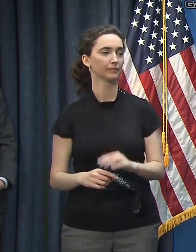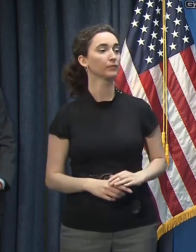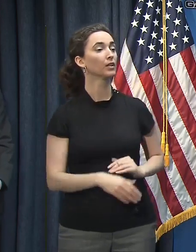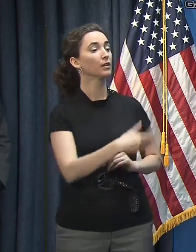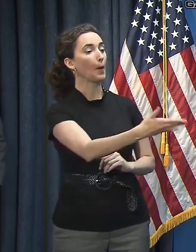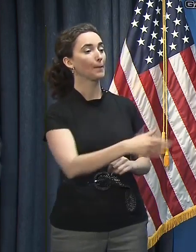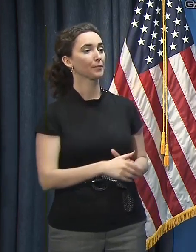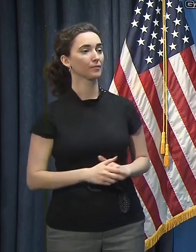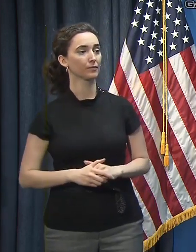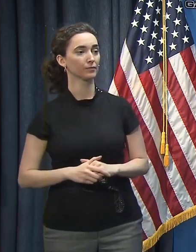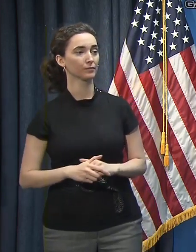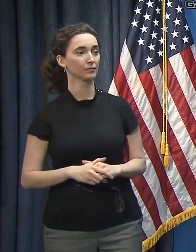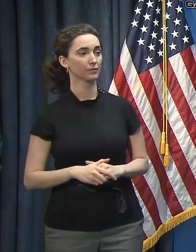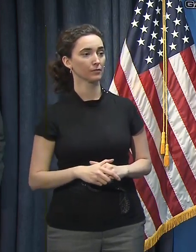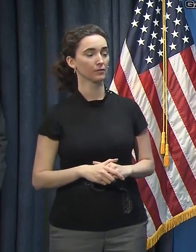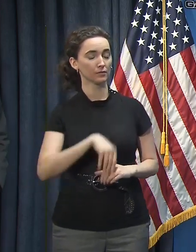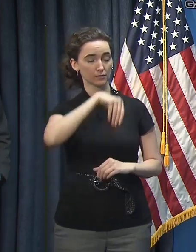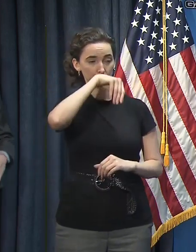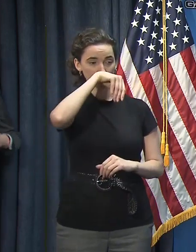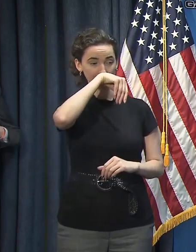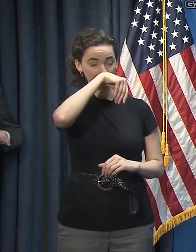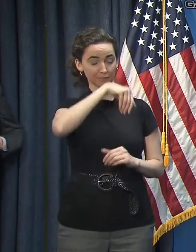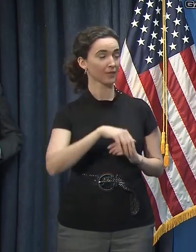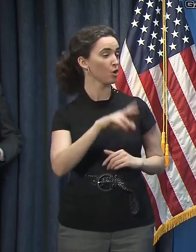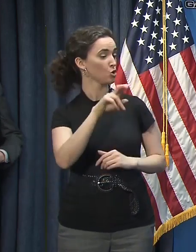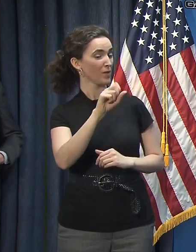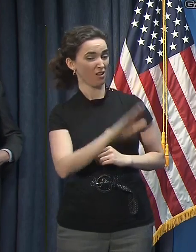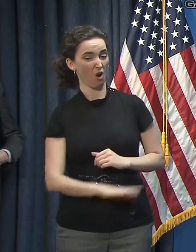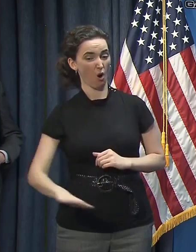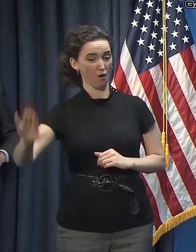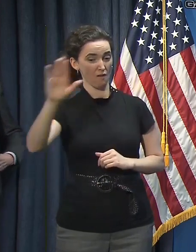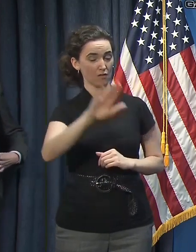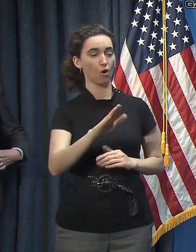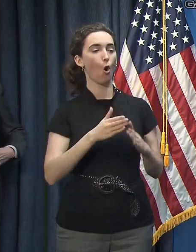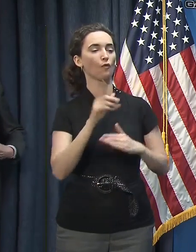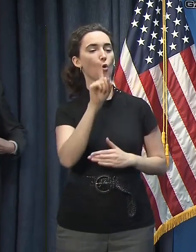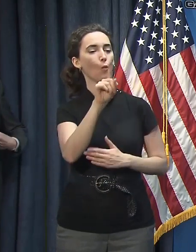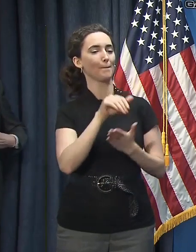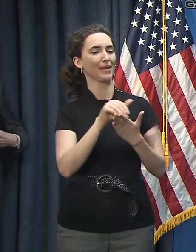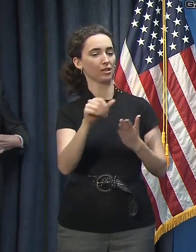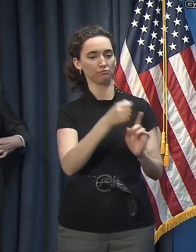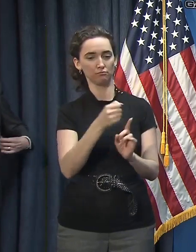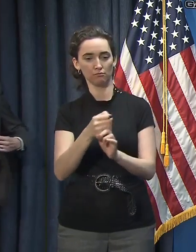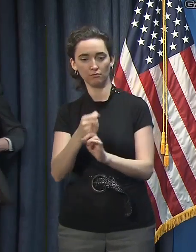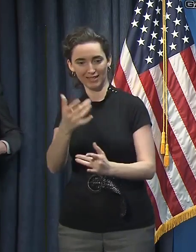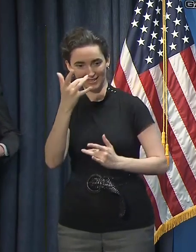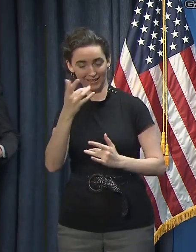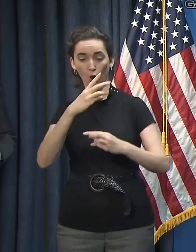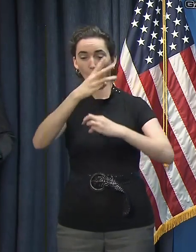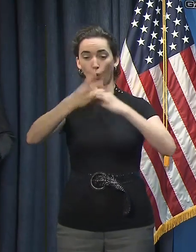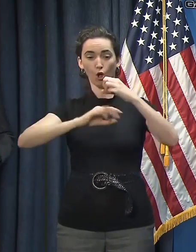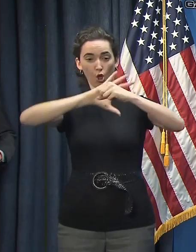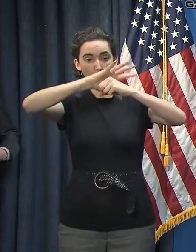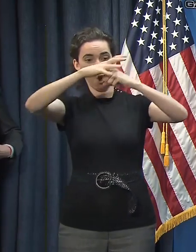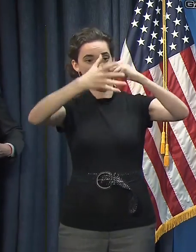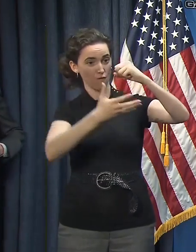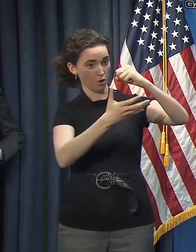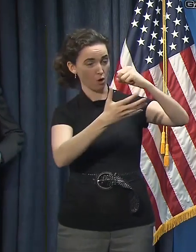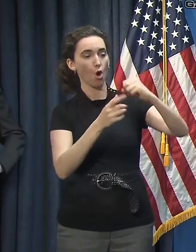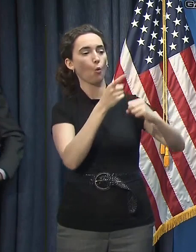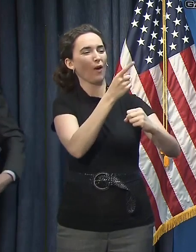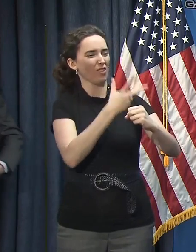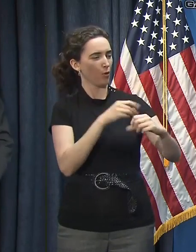over a million cases in the United States, which is one-third of all the cases around the world. Mm. Are we any closer? The White House said anything about being